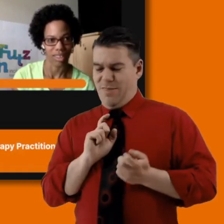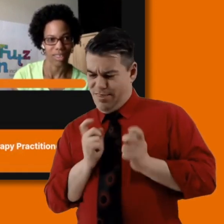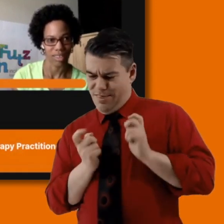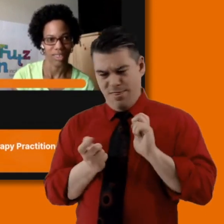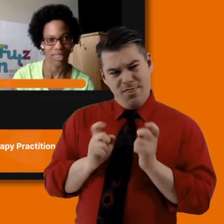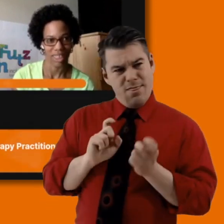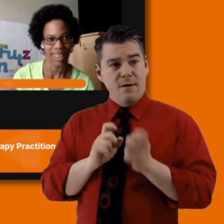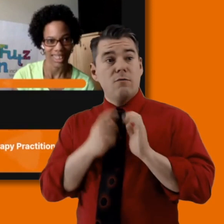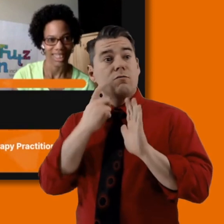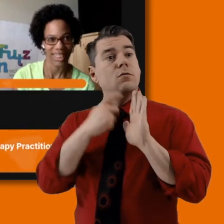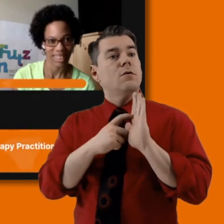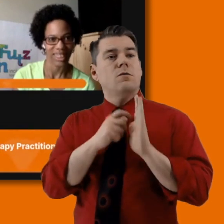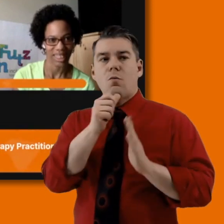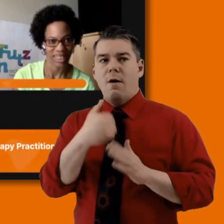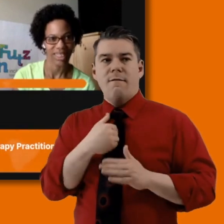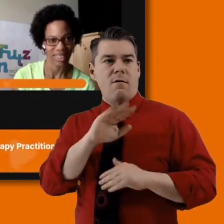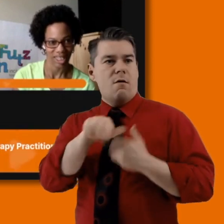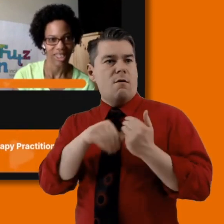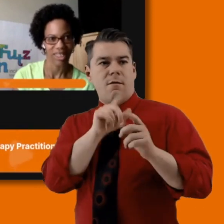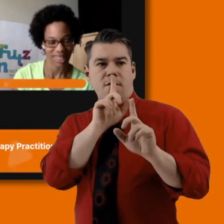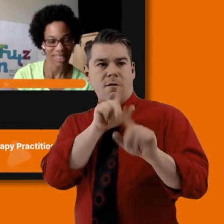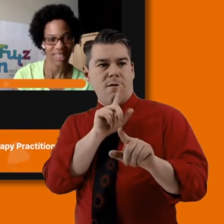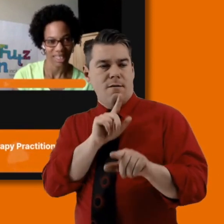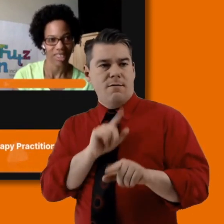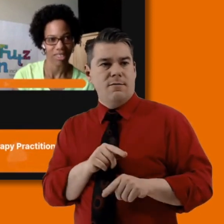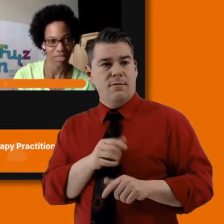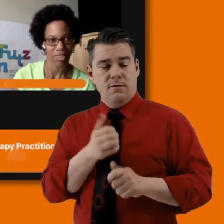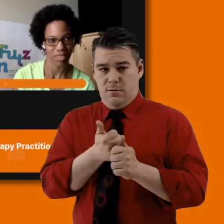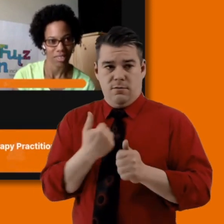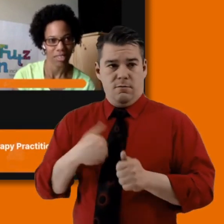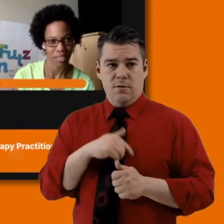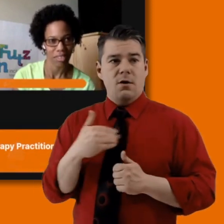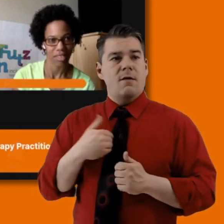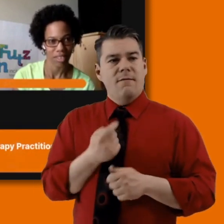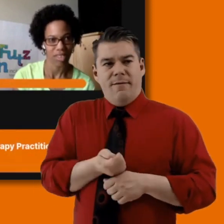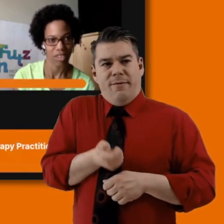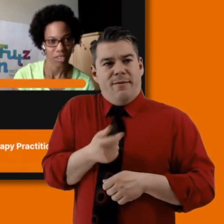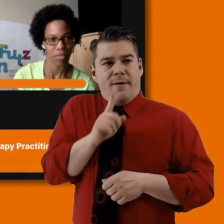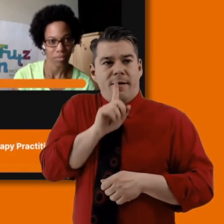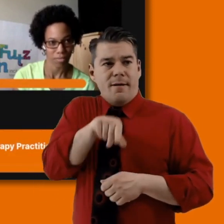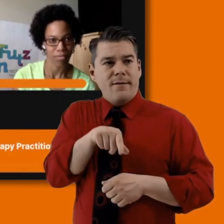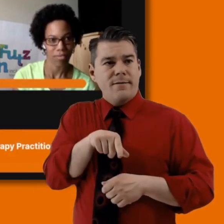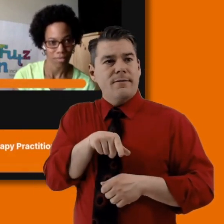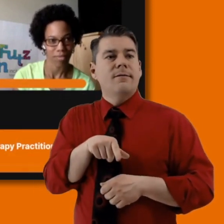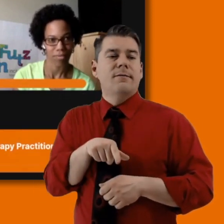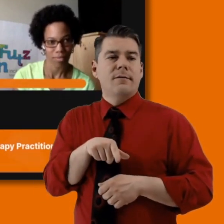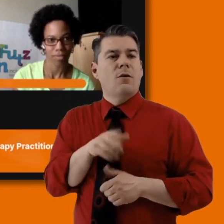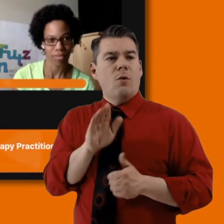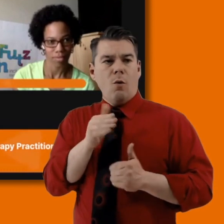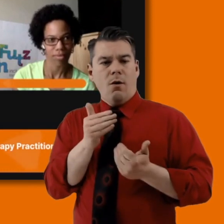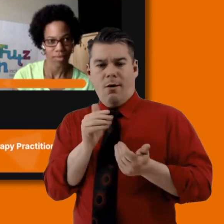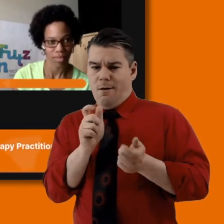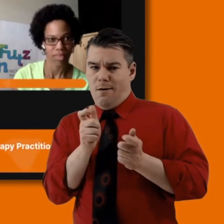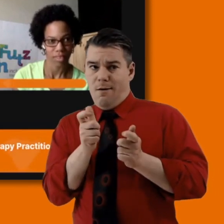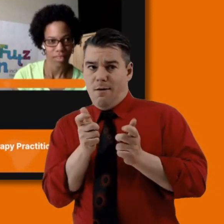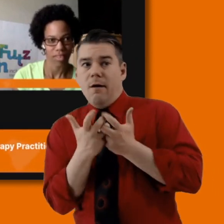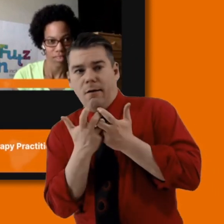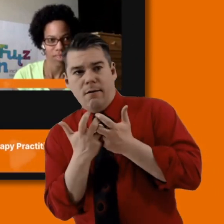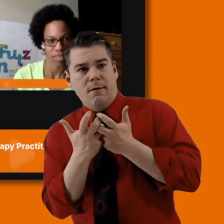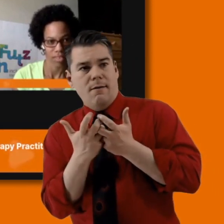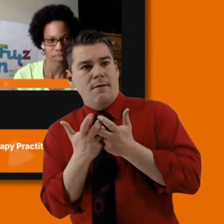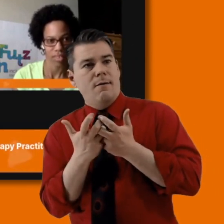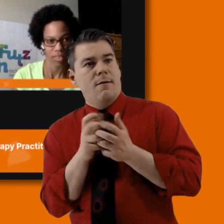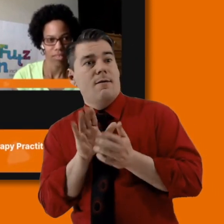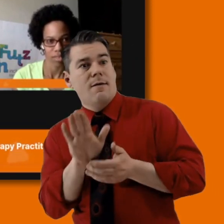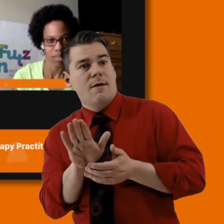is recognizing that you don't have all the answers. And we were like, each of us has a little answer. Let's adapt to that and make